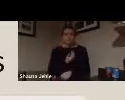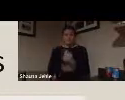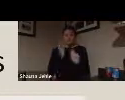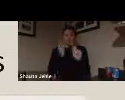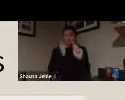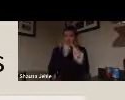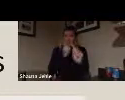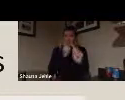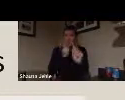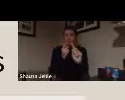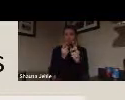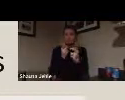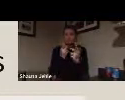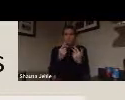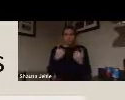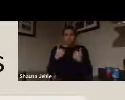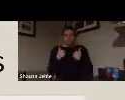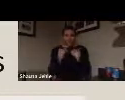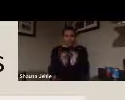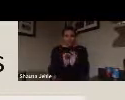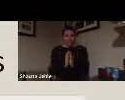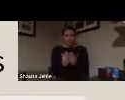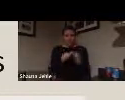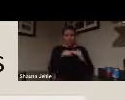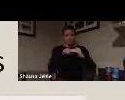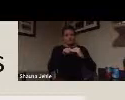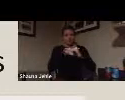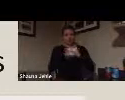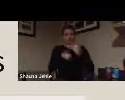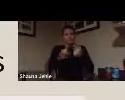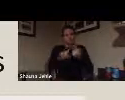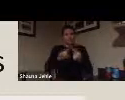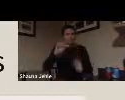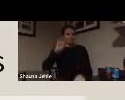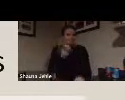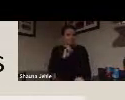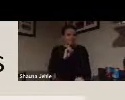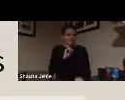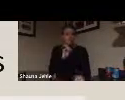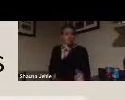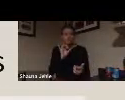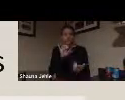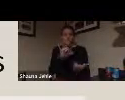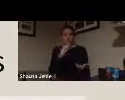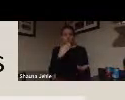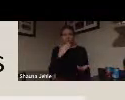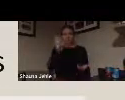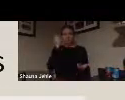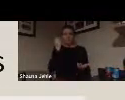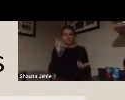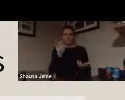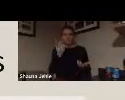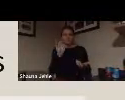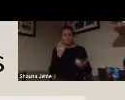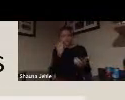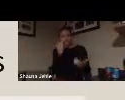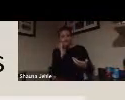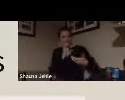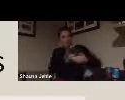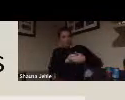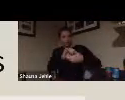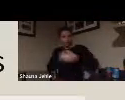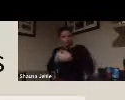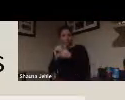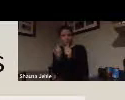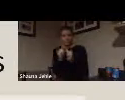to have the Bible be accessible to the deaf, and that works best through partnering with other organizations